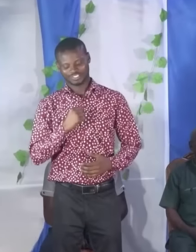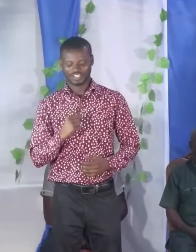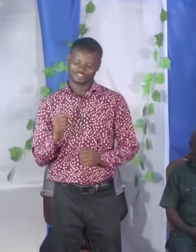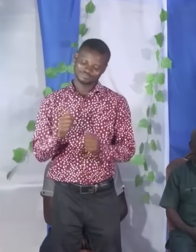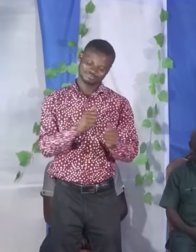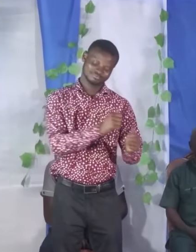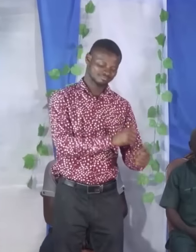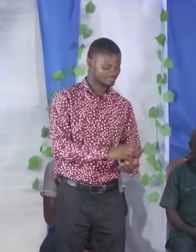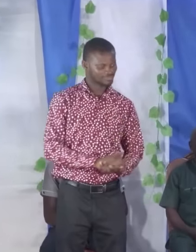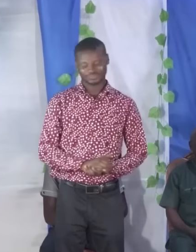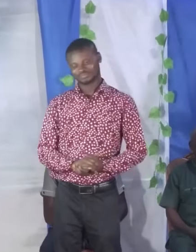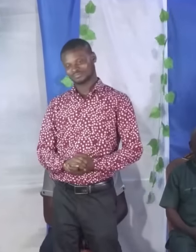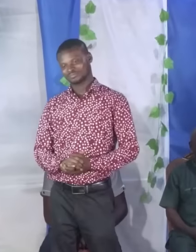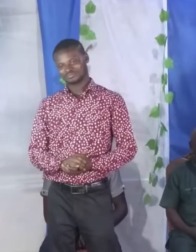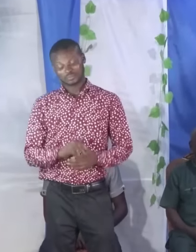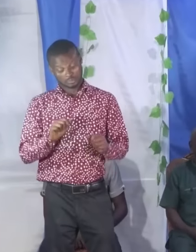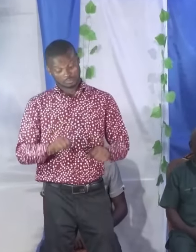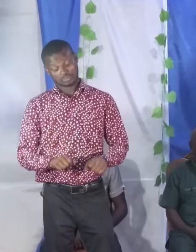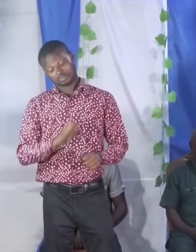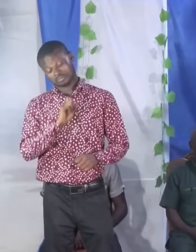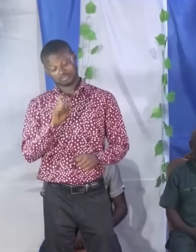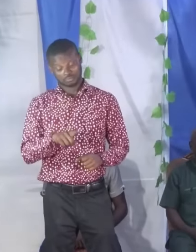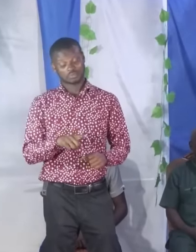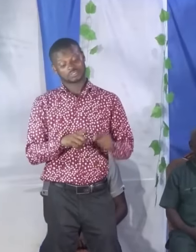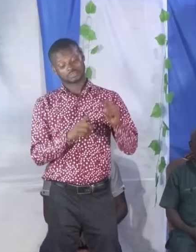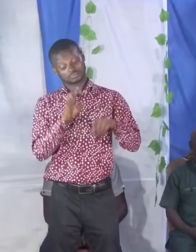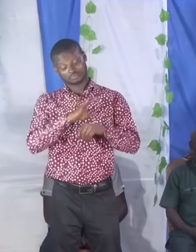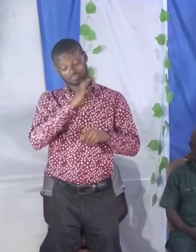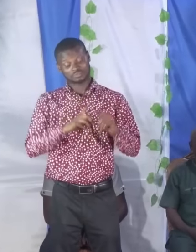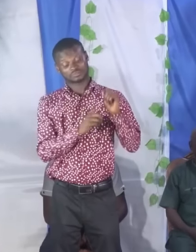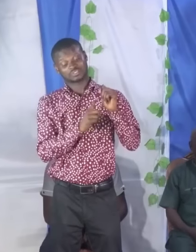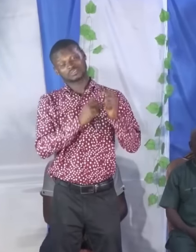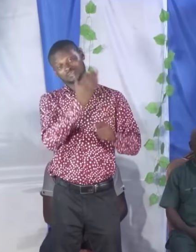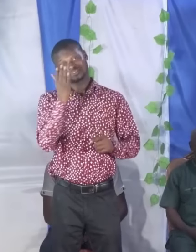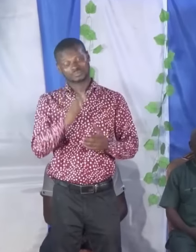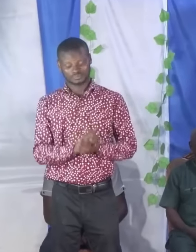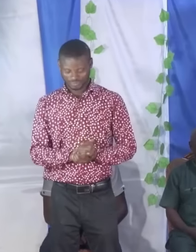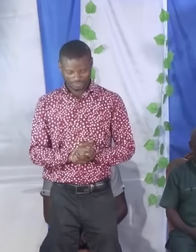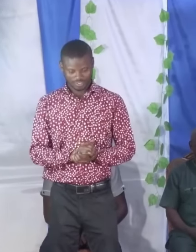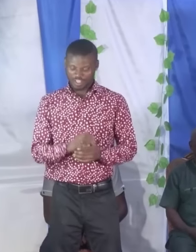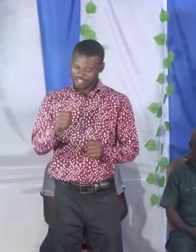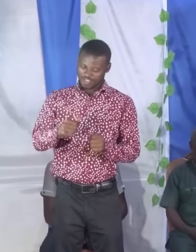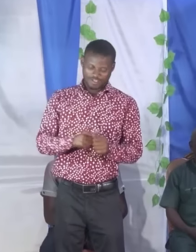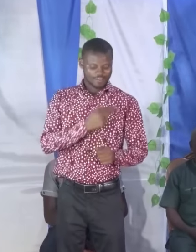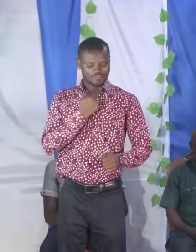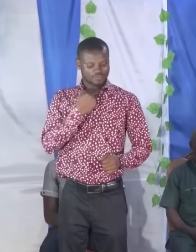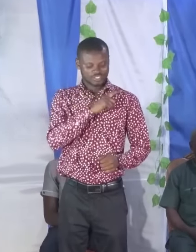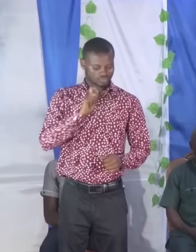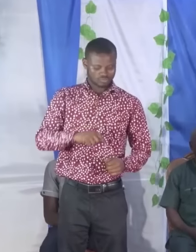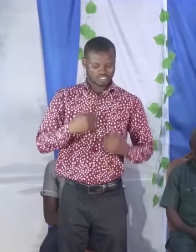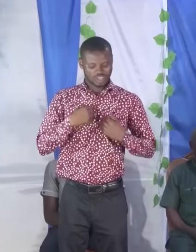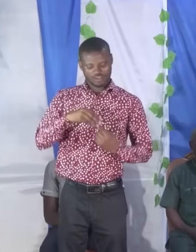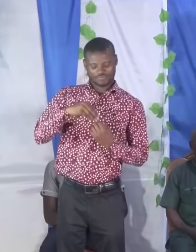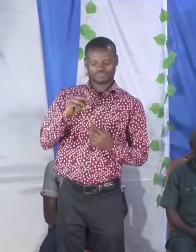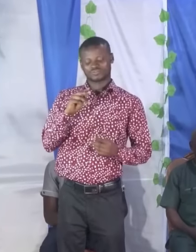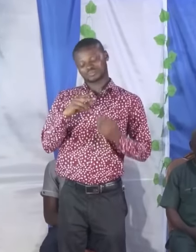on nyina ho no you are going to preach a beer. It has a special program beer. What the boy is